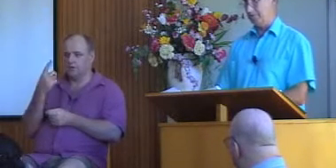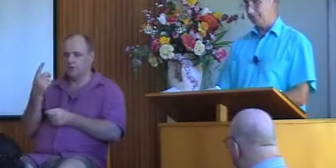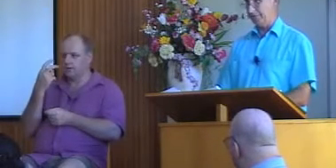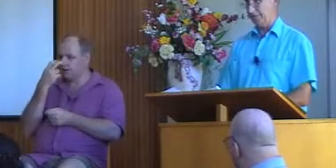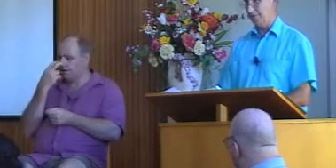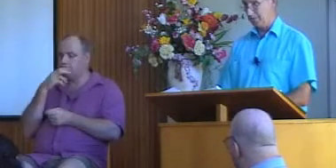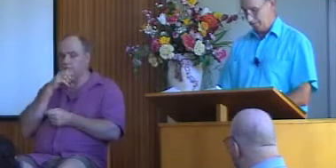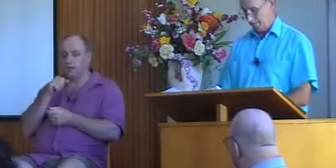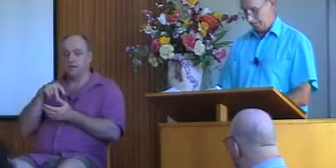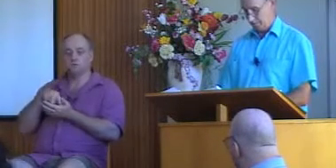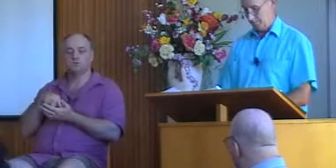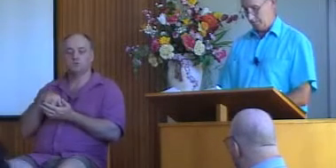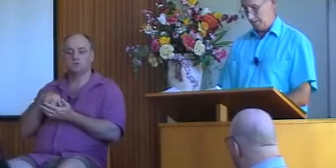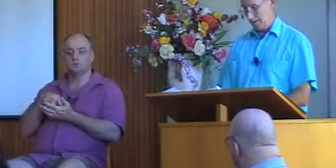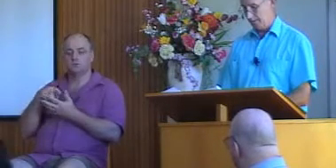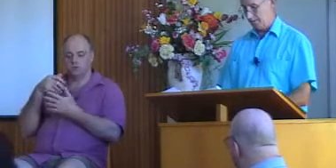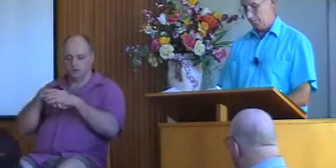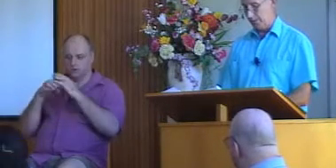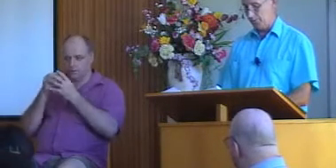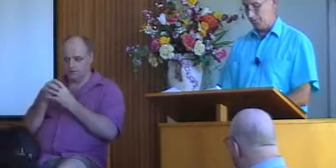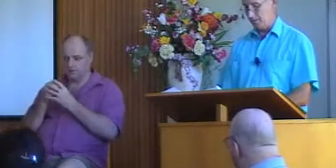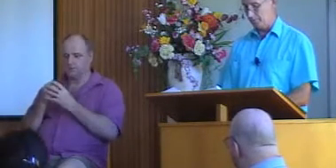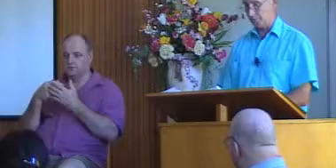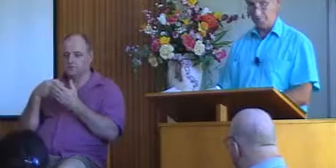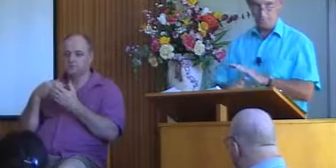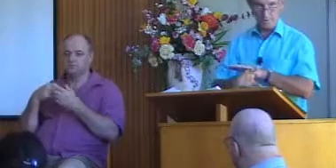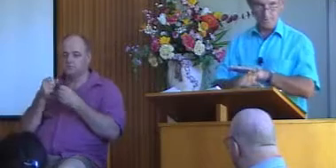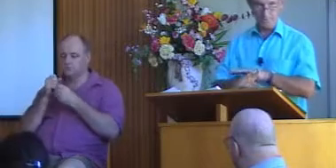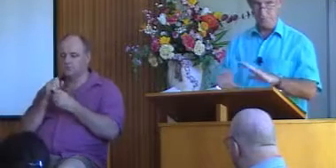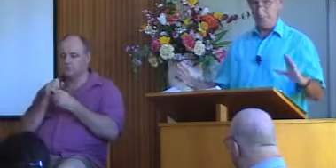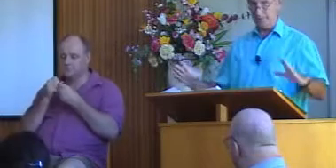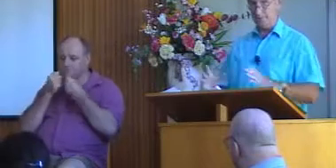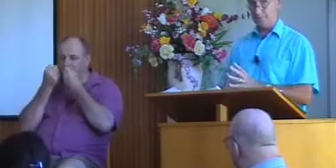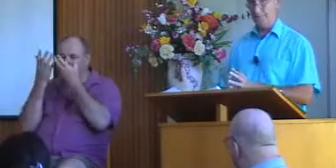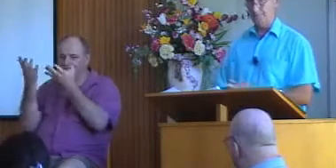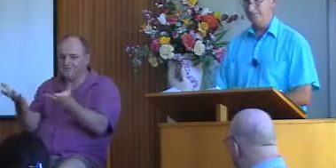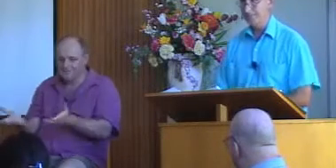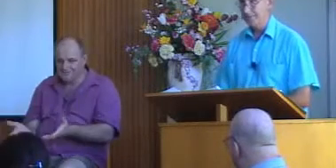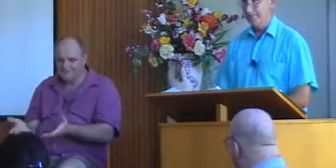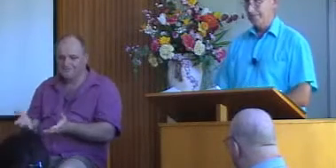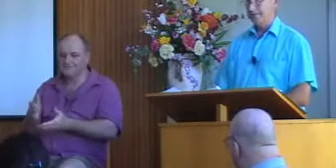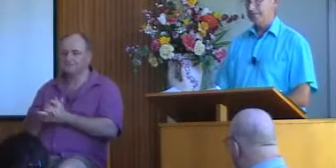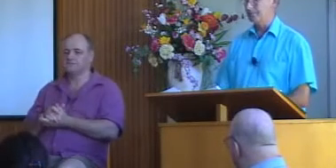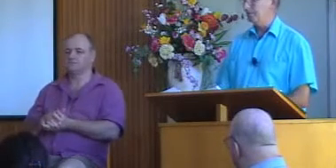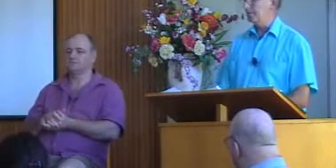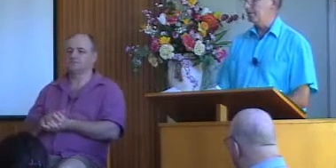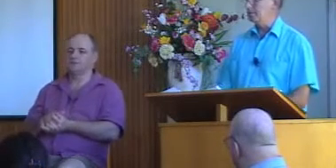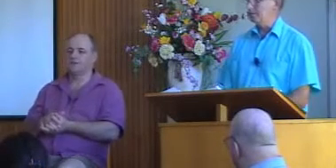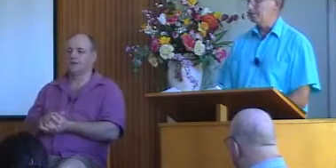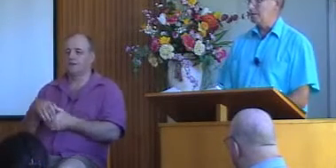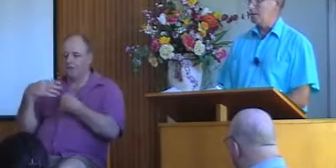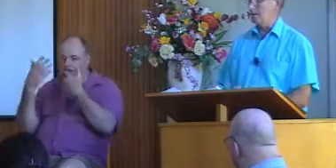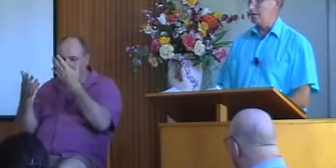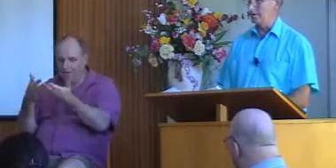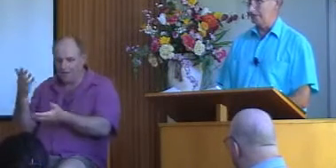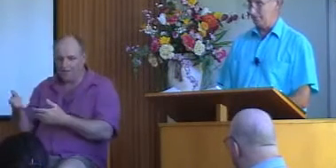happened to this fellow. And when he was told the group was going to disband, he was shattered. And he said to me,